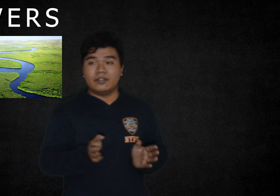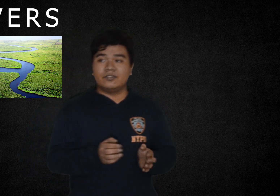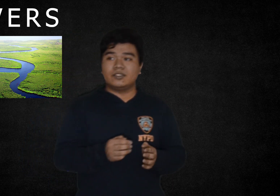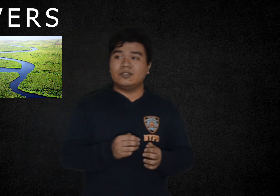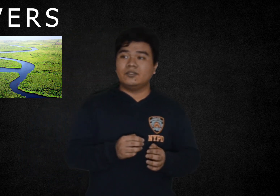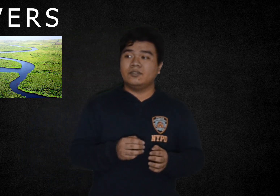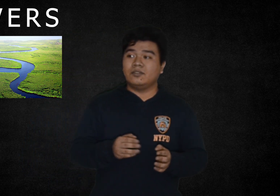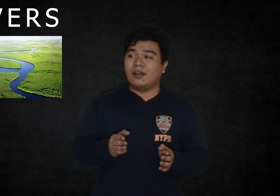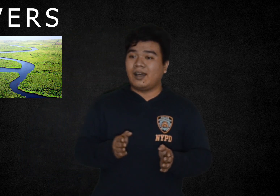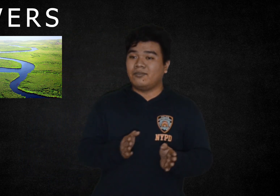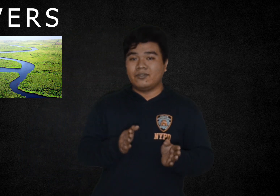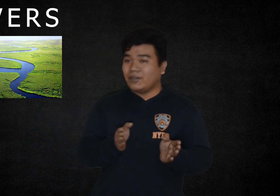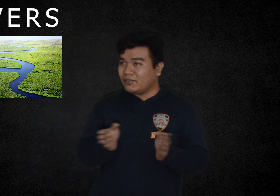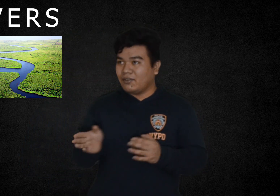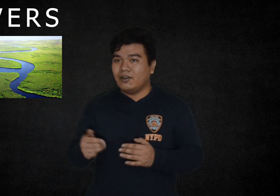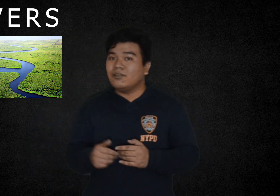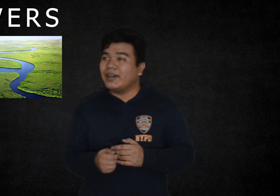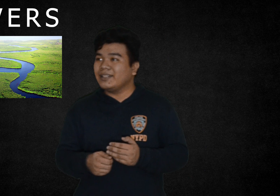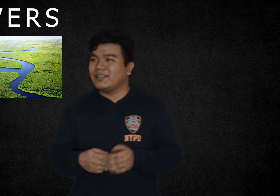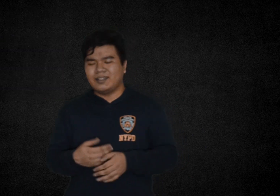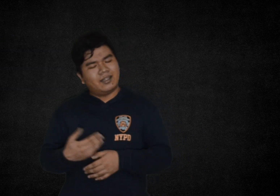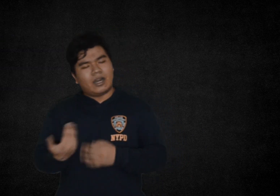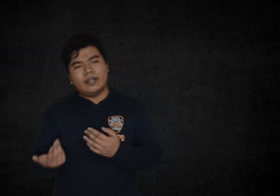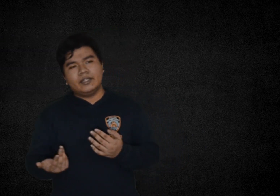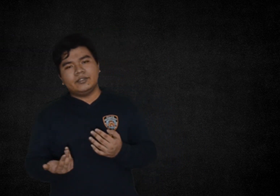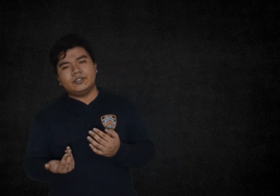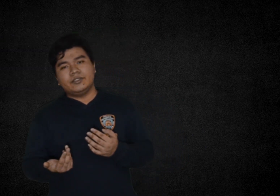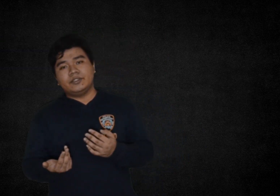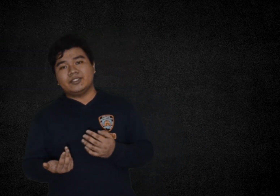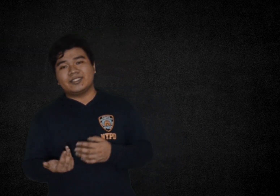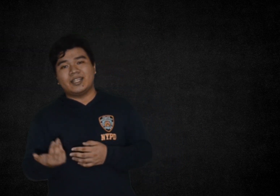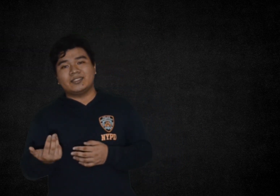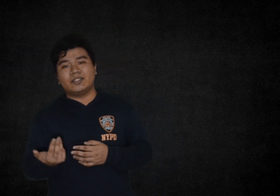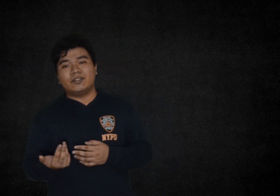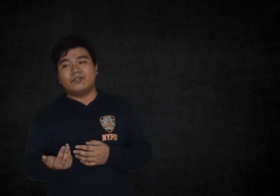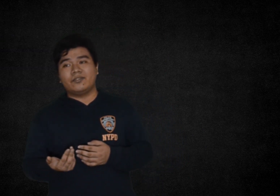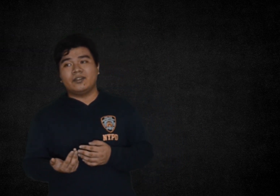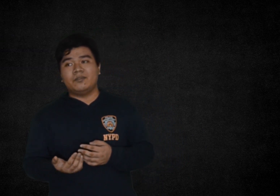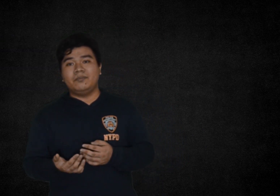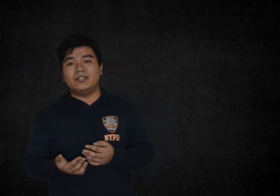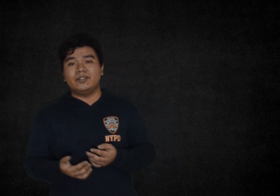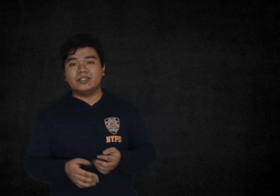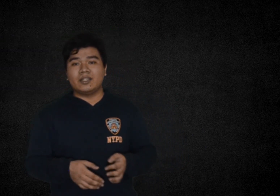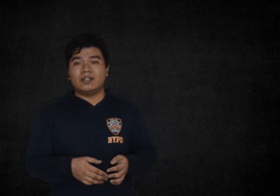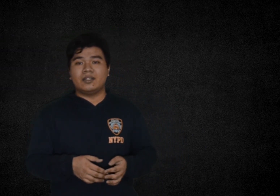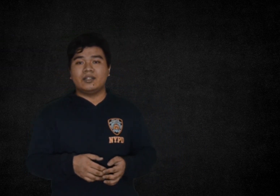curves to have great flow. And another use case of meanders are